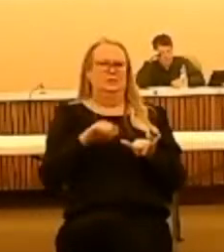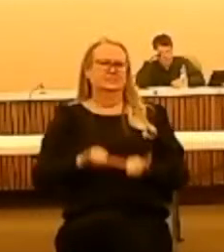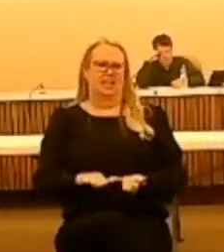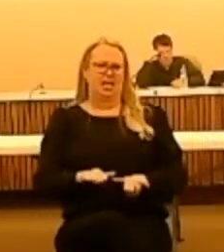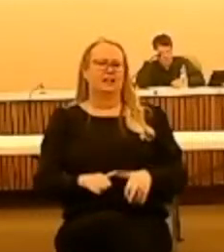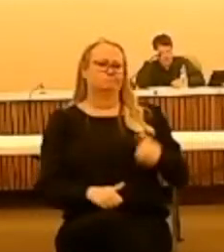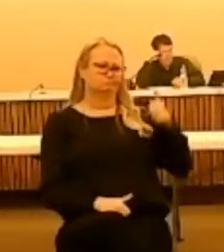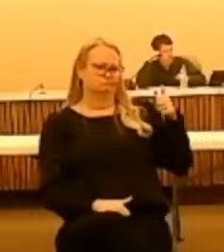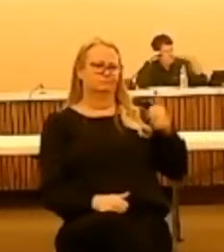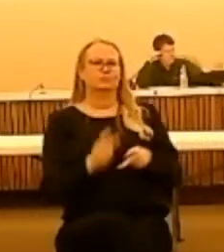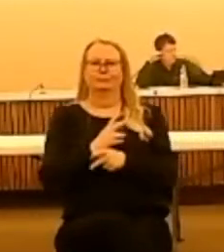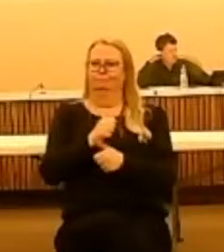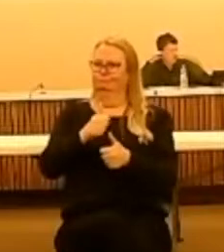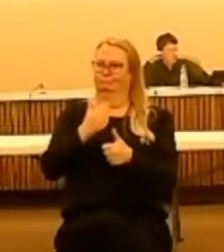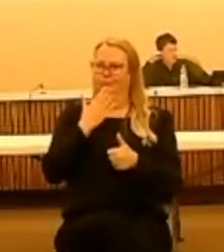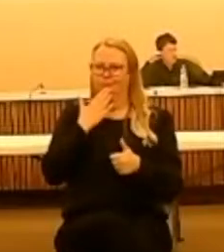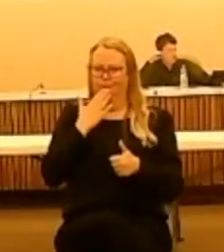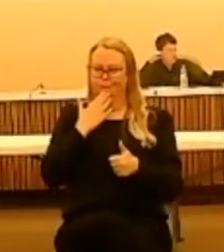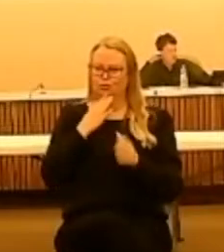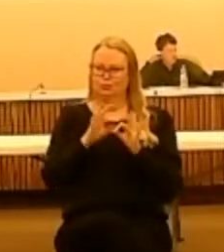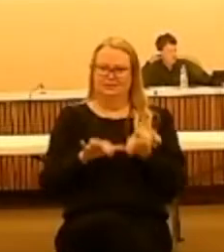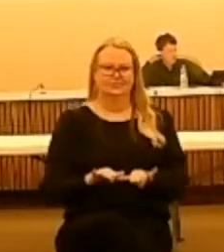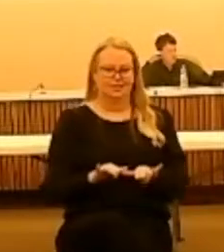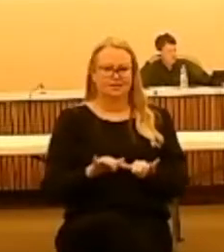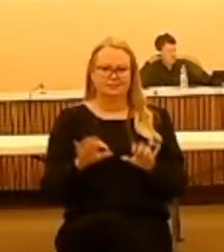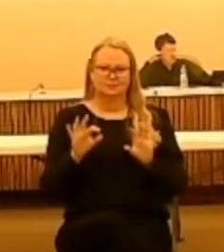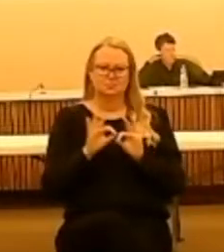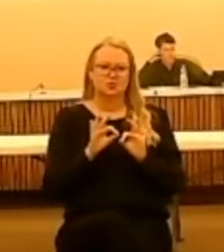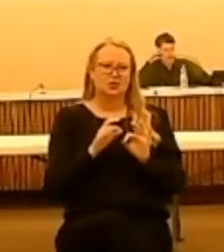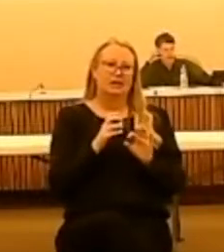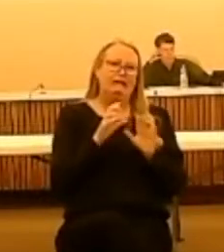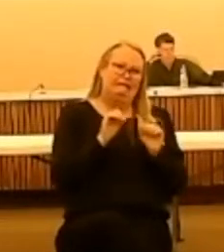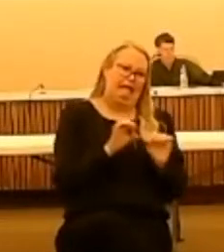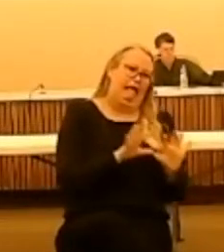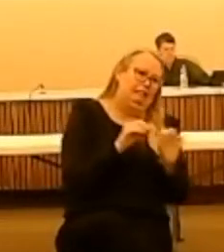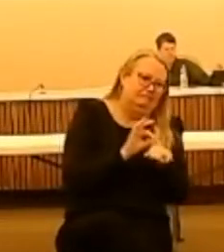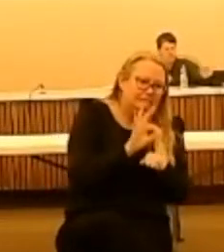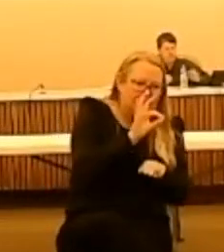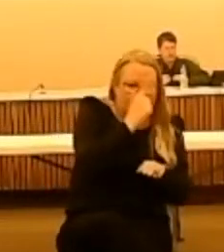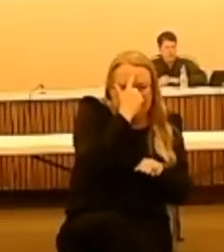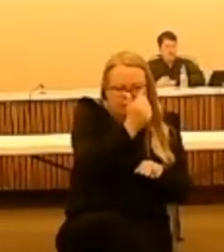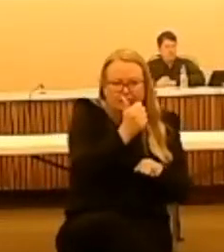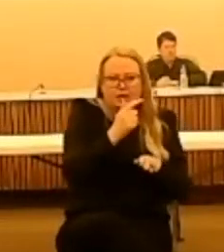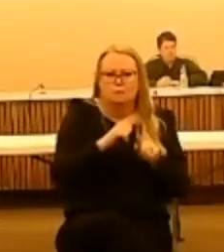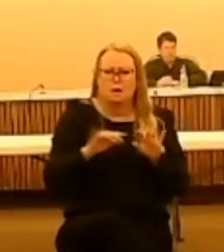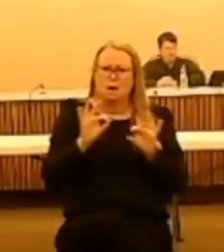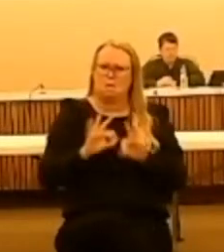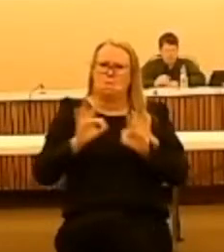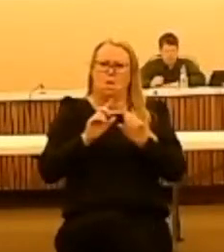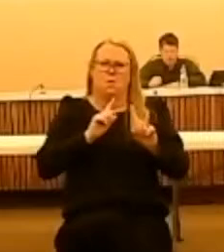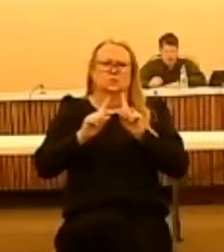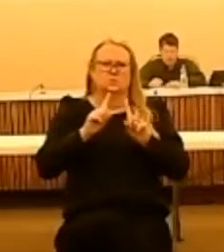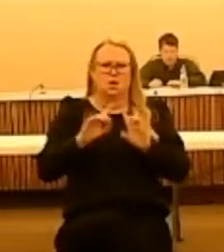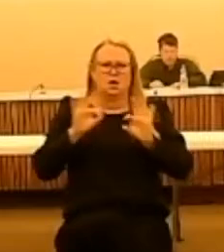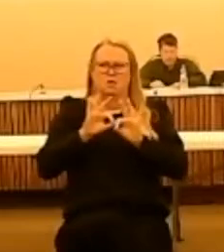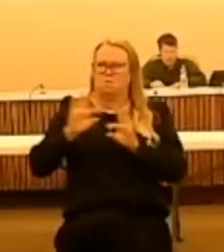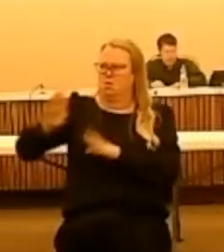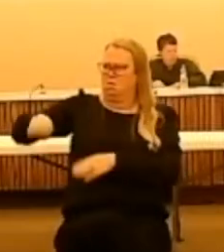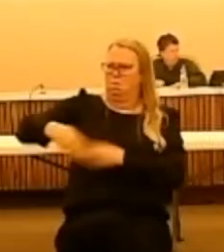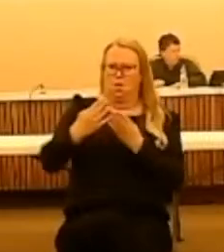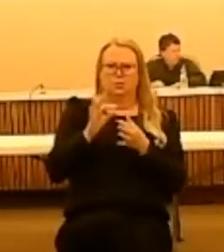That is all right with us. I just wanted to make sure you knew that the main key thing has already